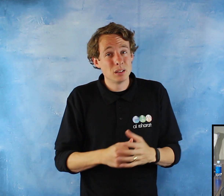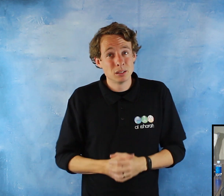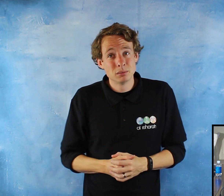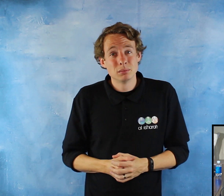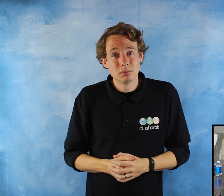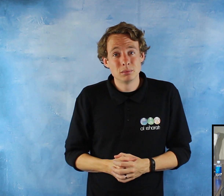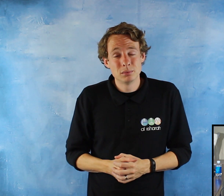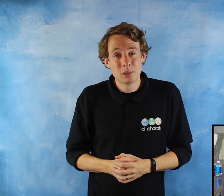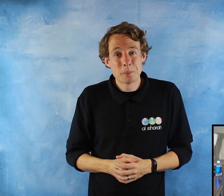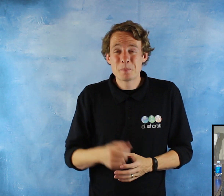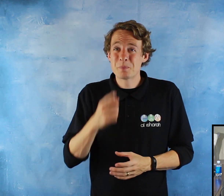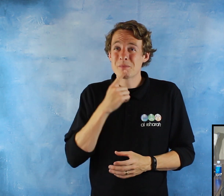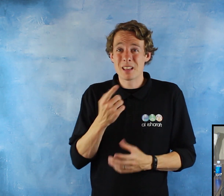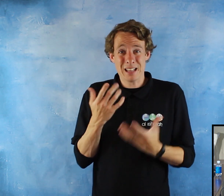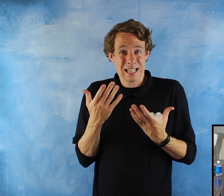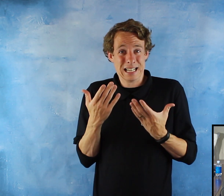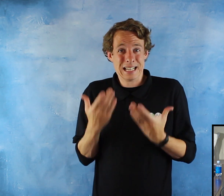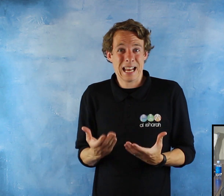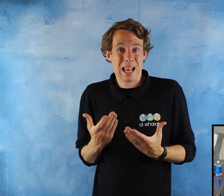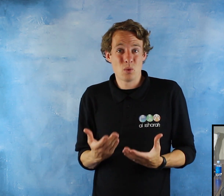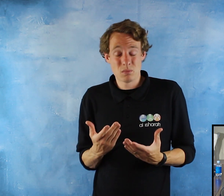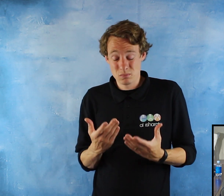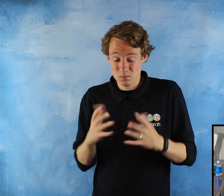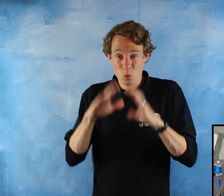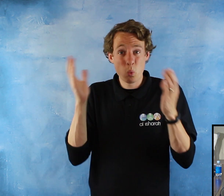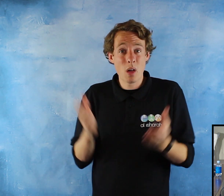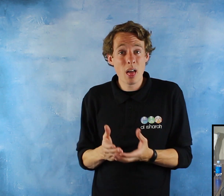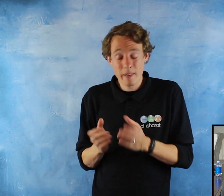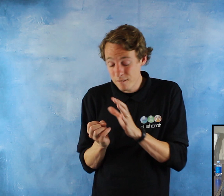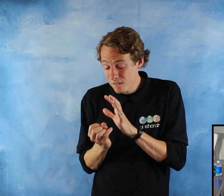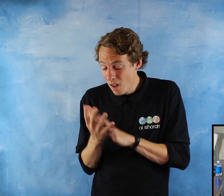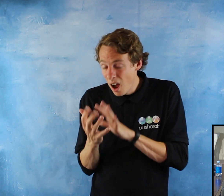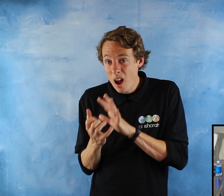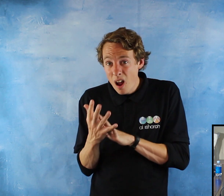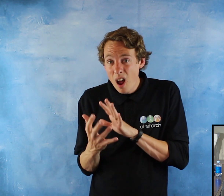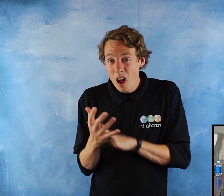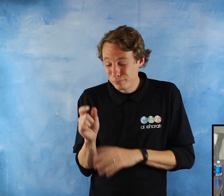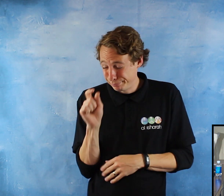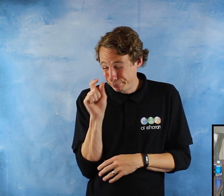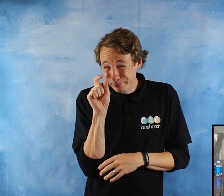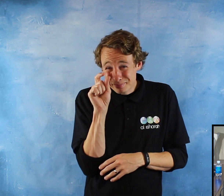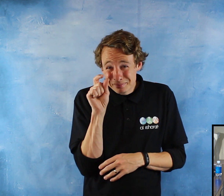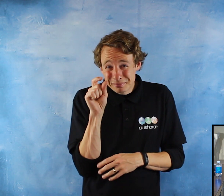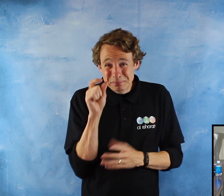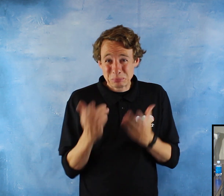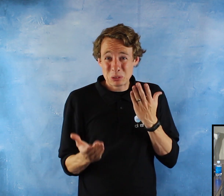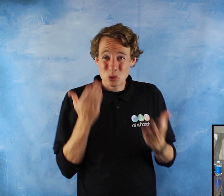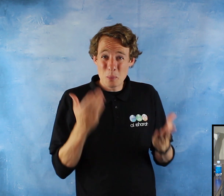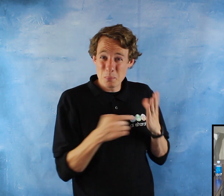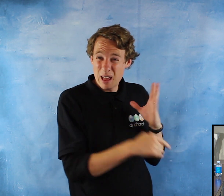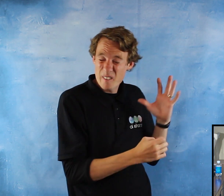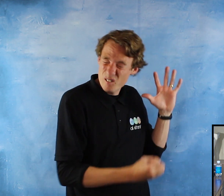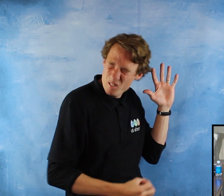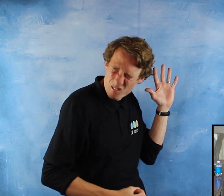this world is one portion of the 100 portions. Allah given one portion to